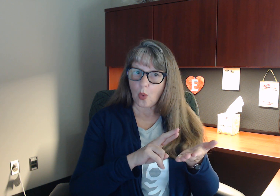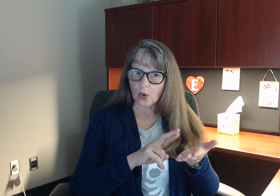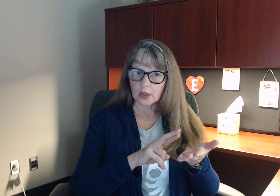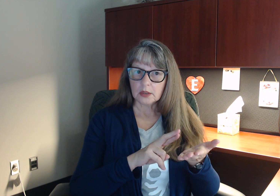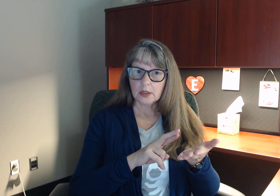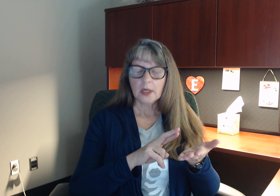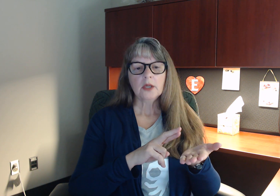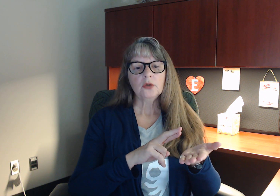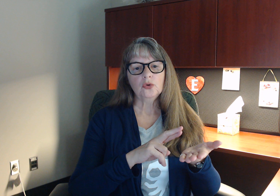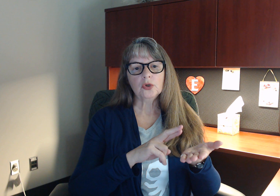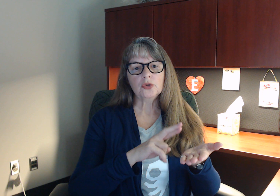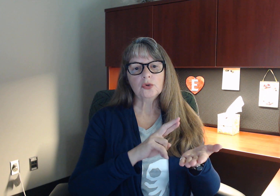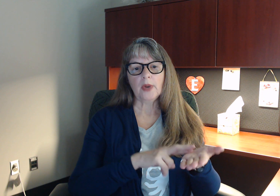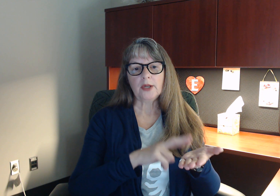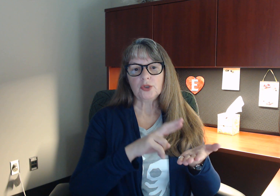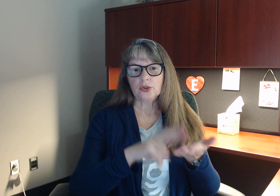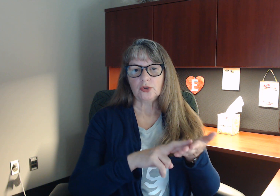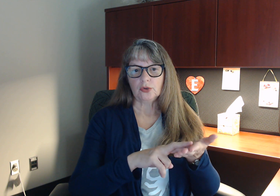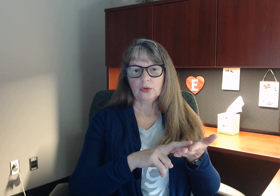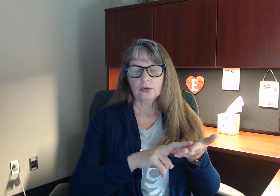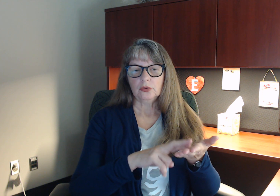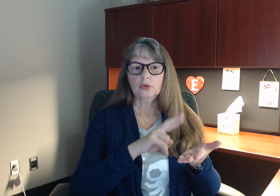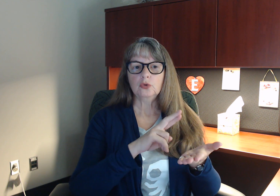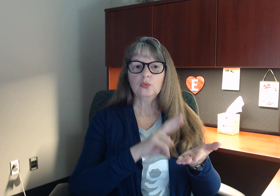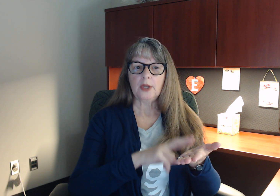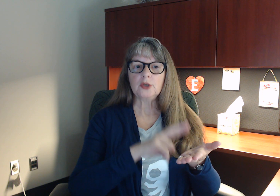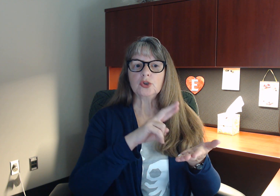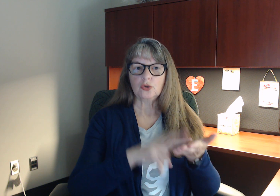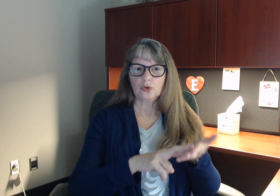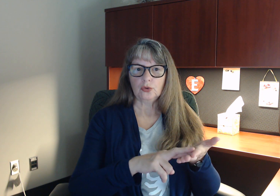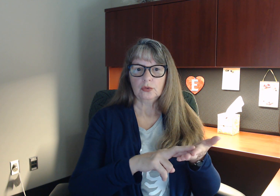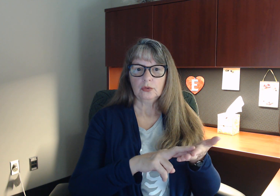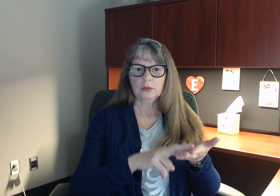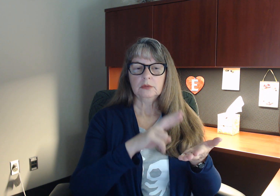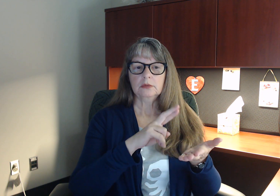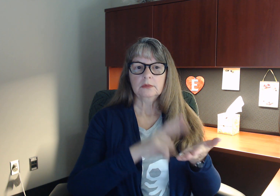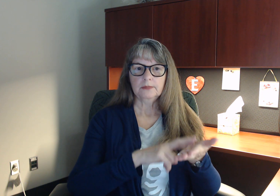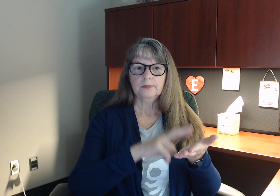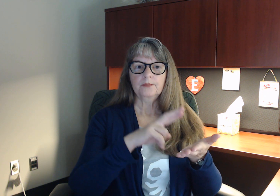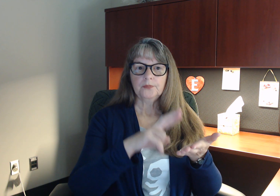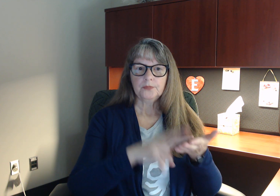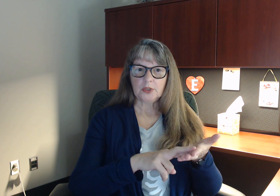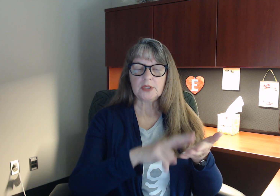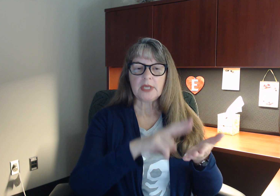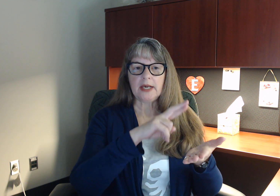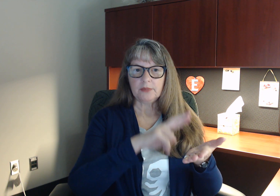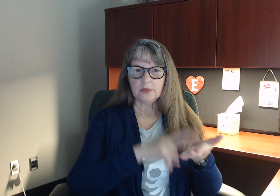Or you could do register. Register. Did you sign up to